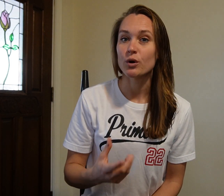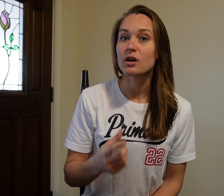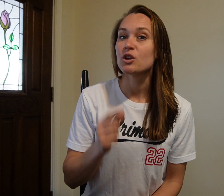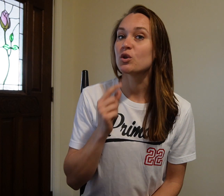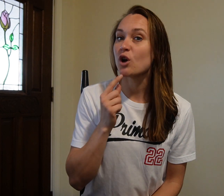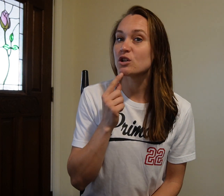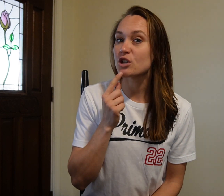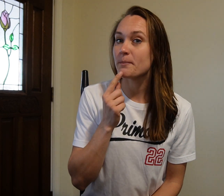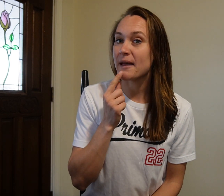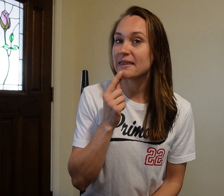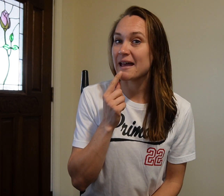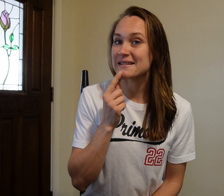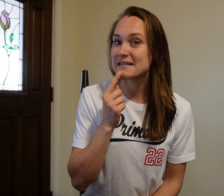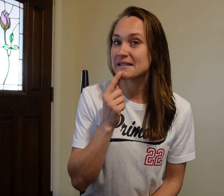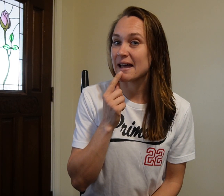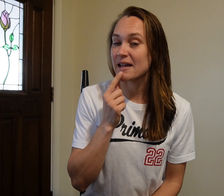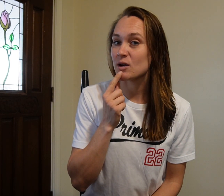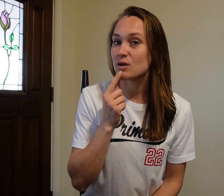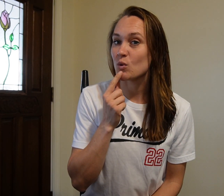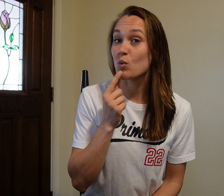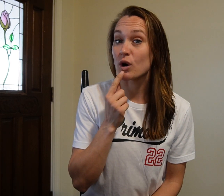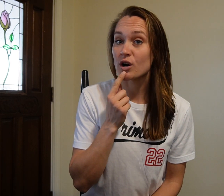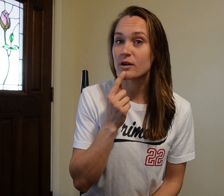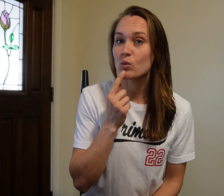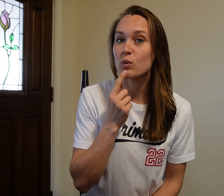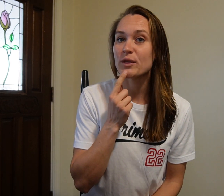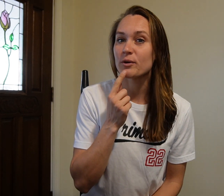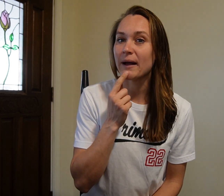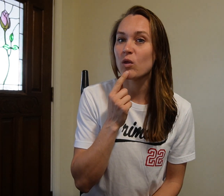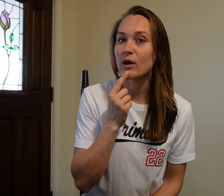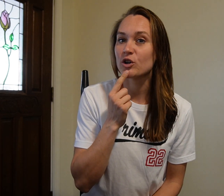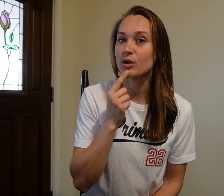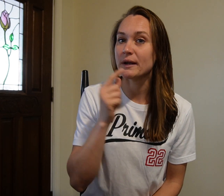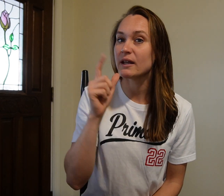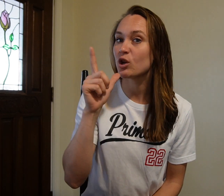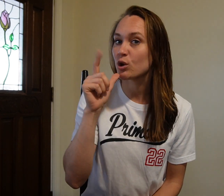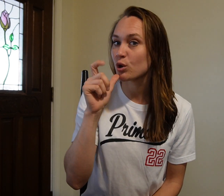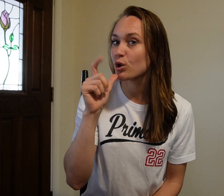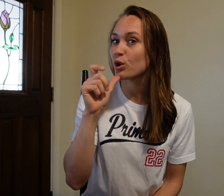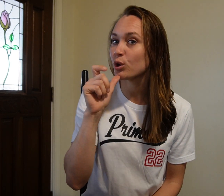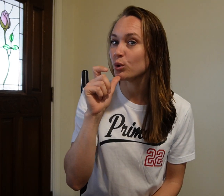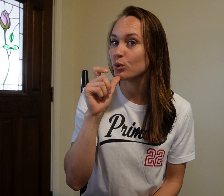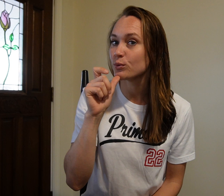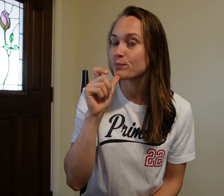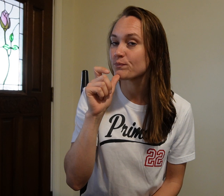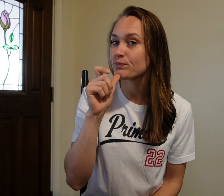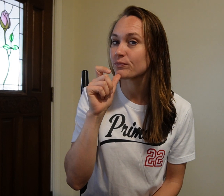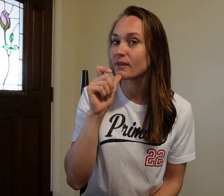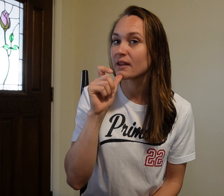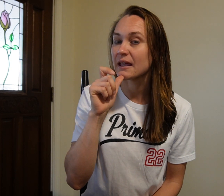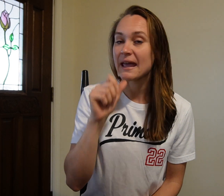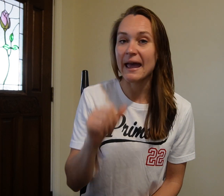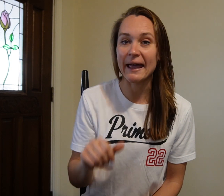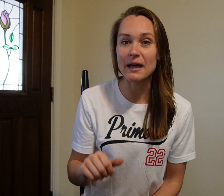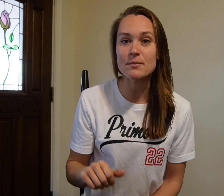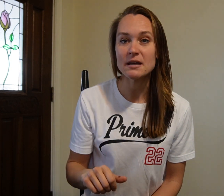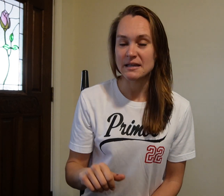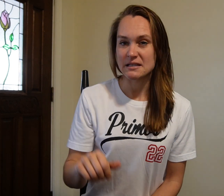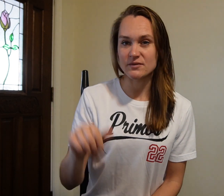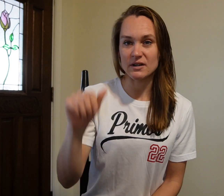you can also make that word with your mouth while you're doing it. Who? Am is very